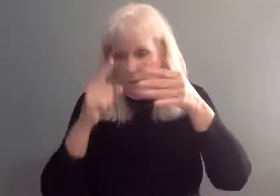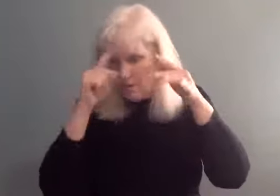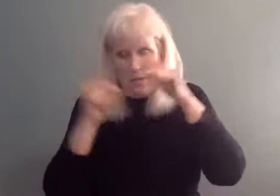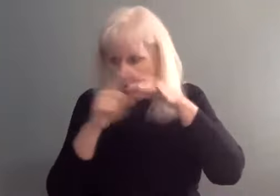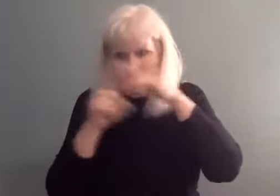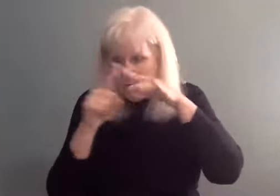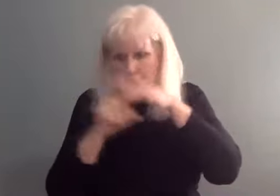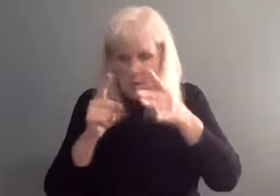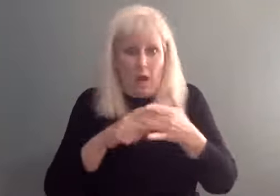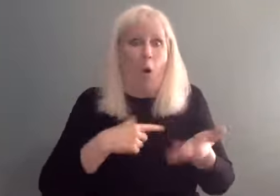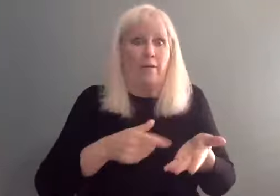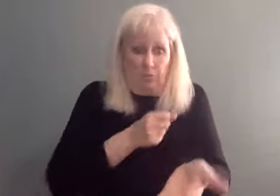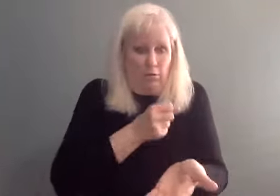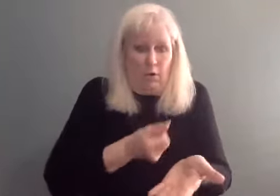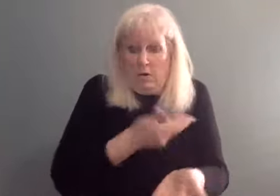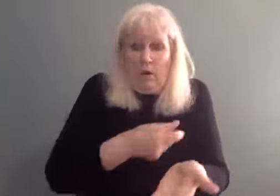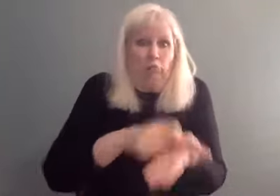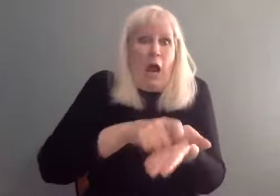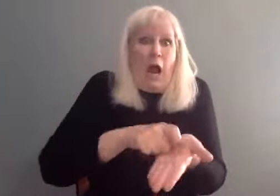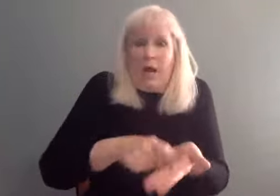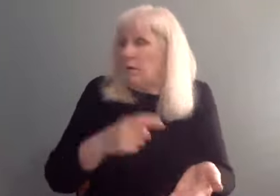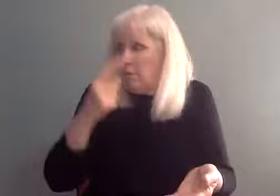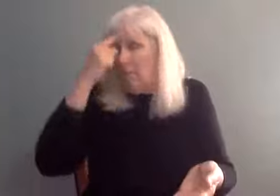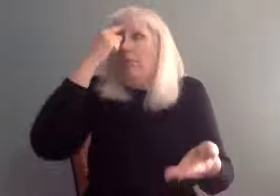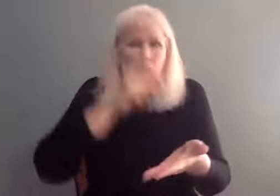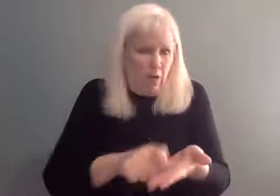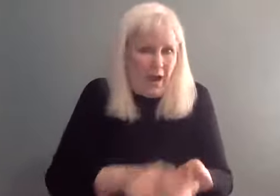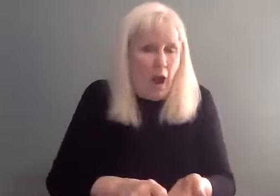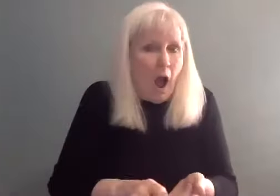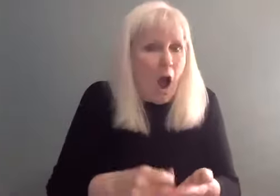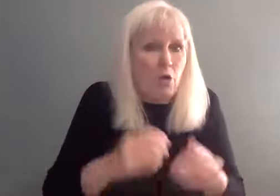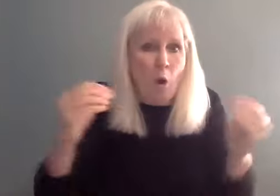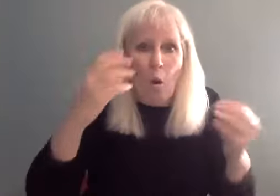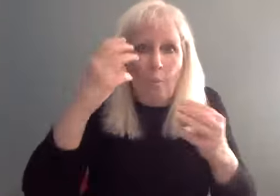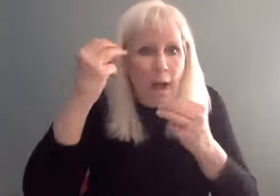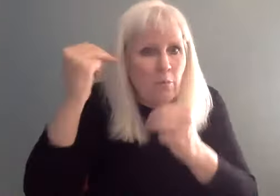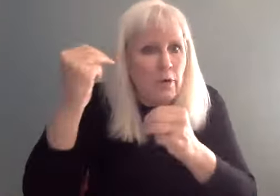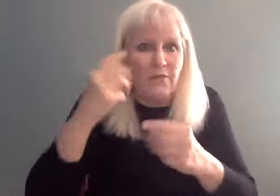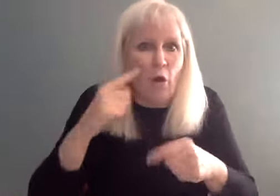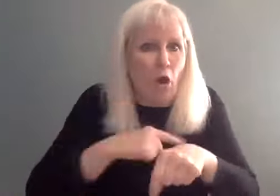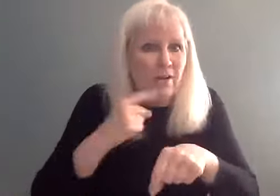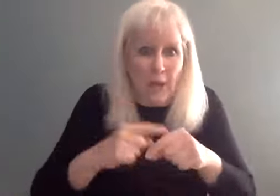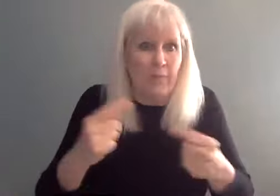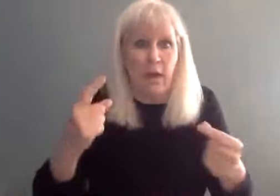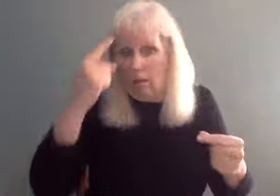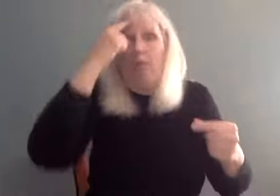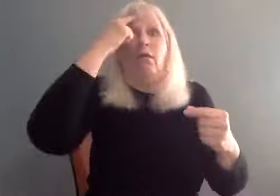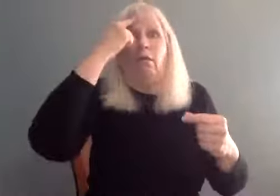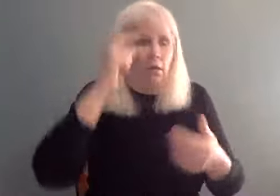me sitting there for an hour. She said, just go sit for an hour and then call me back. See if you can write something. That